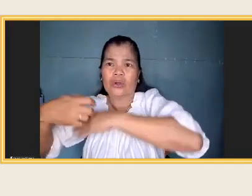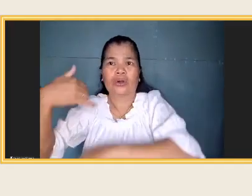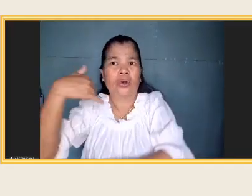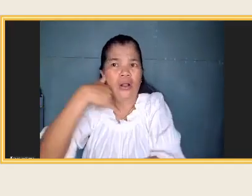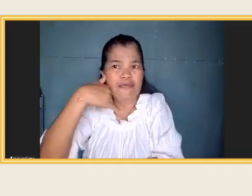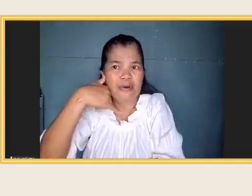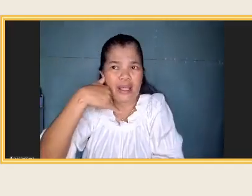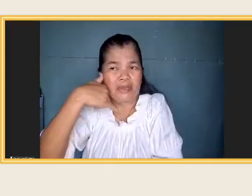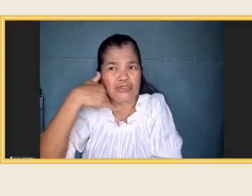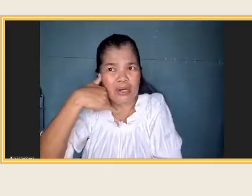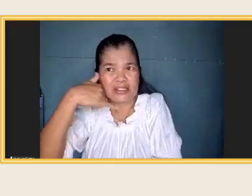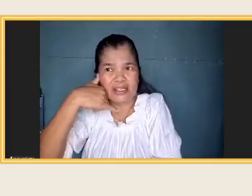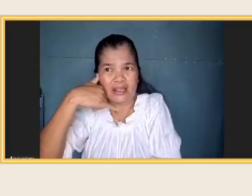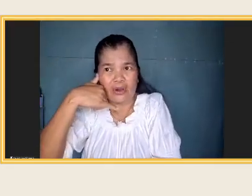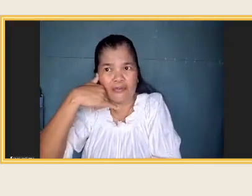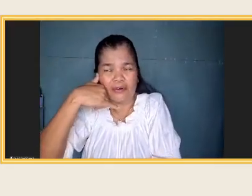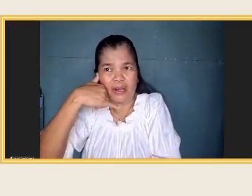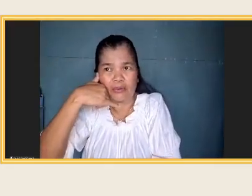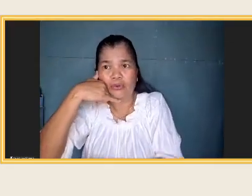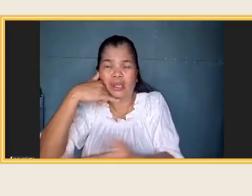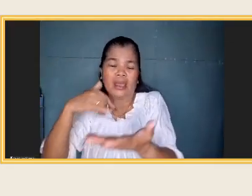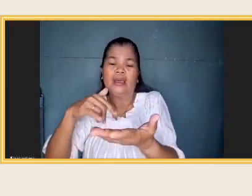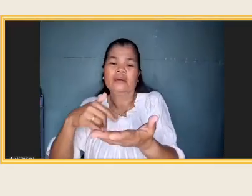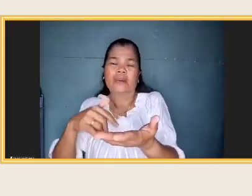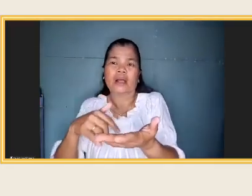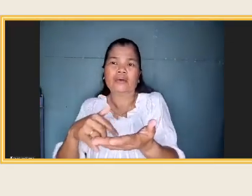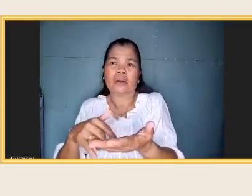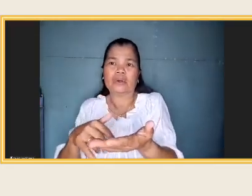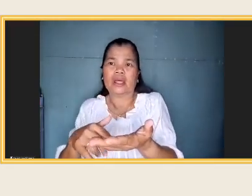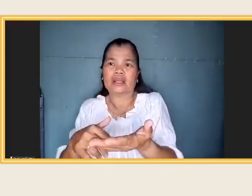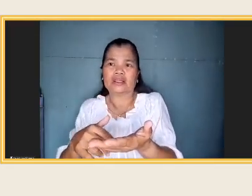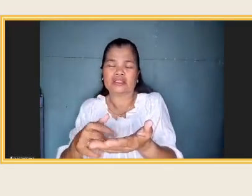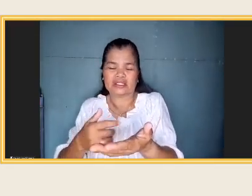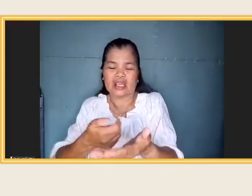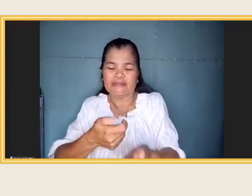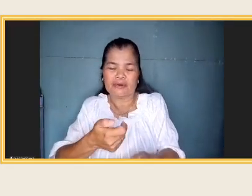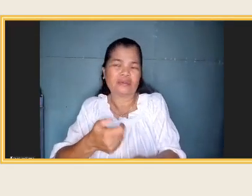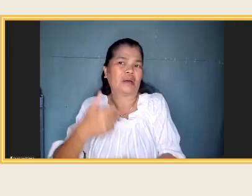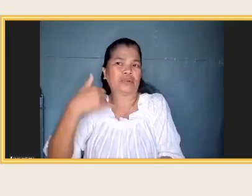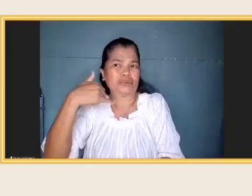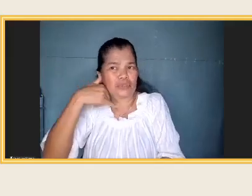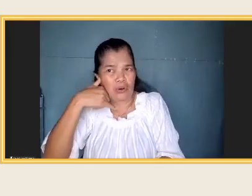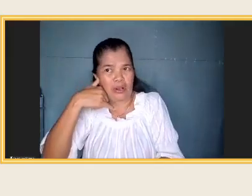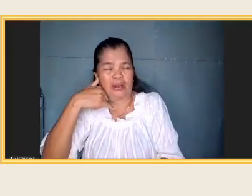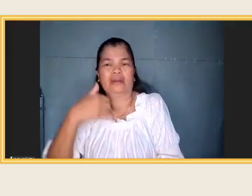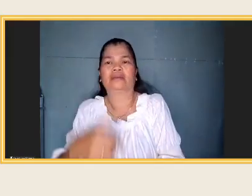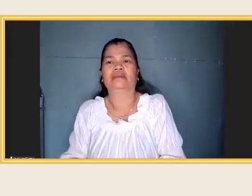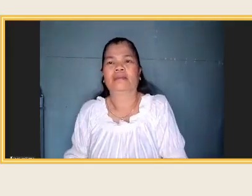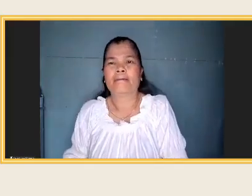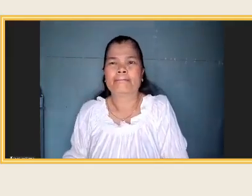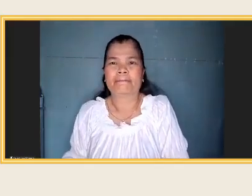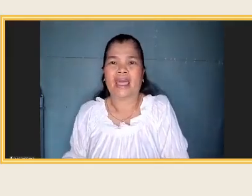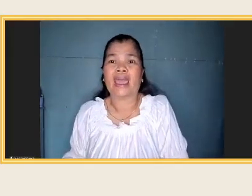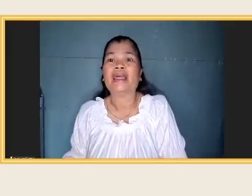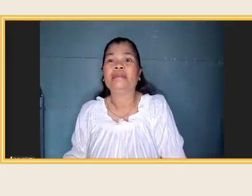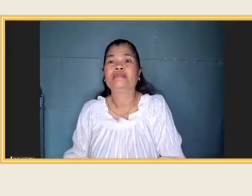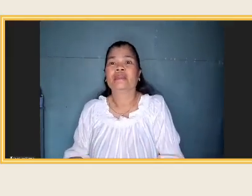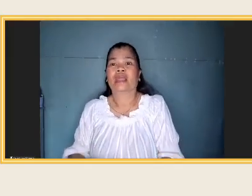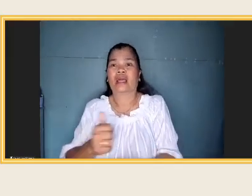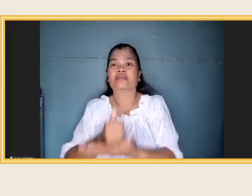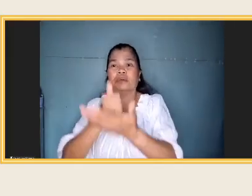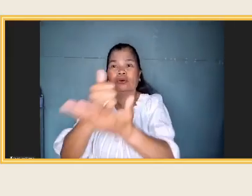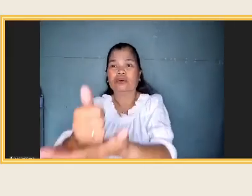magnanakaw. Call for help. Natural sign, call for help. Kundi, mag-ano ka muna sa cellphone, tapos call.